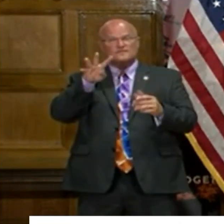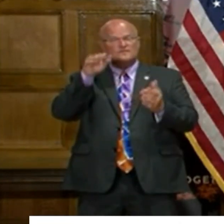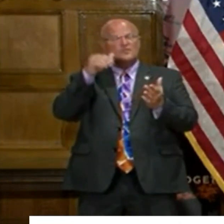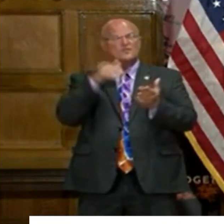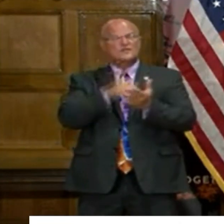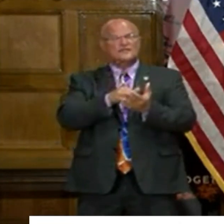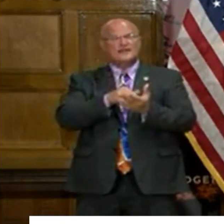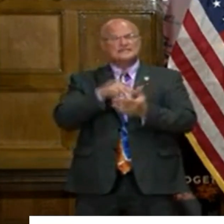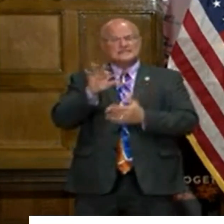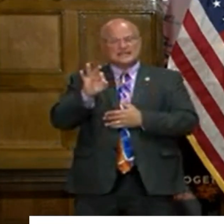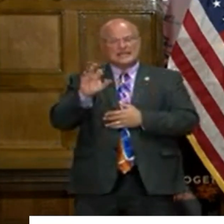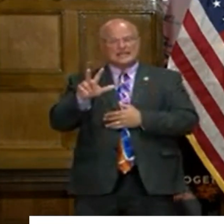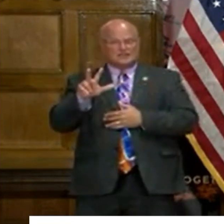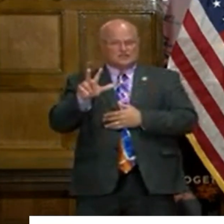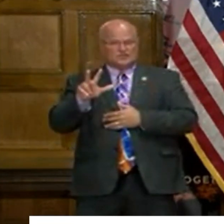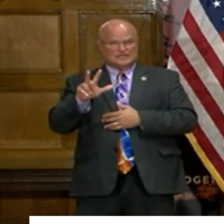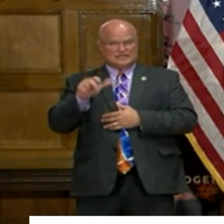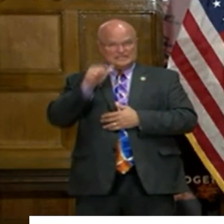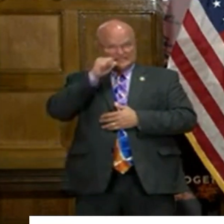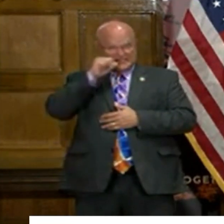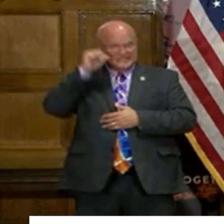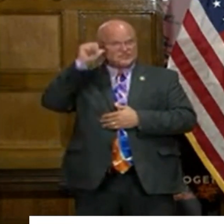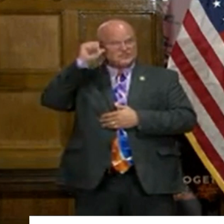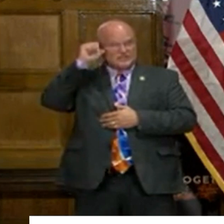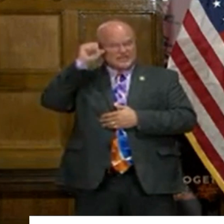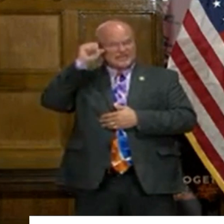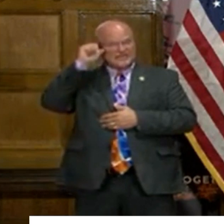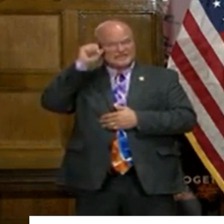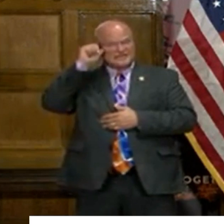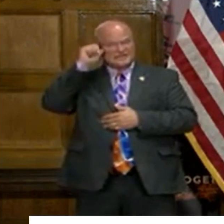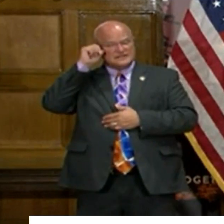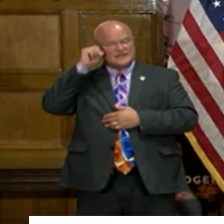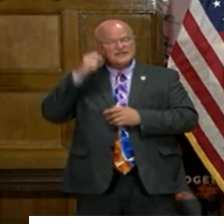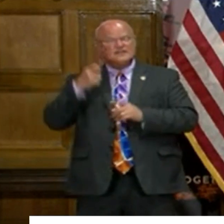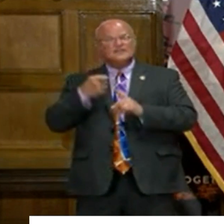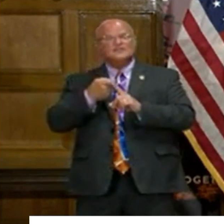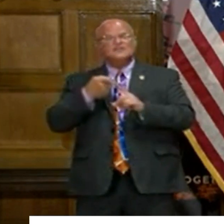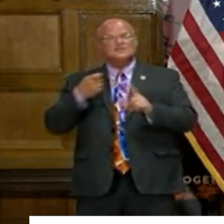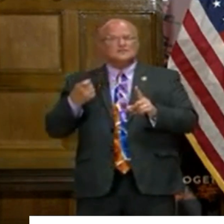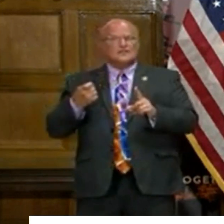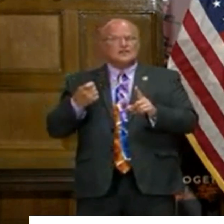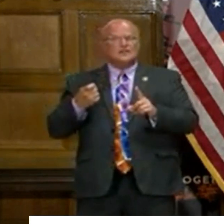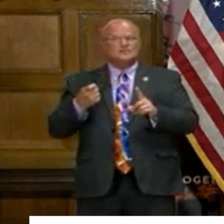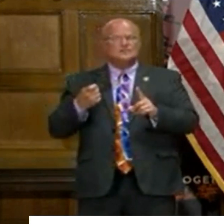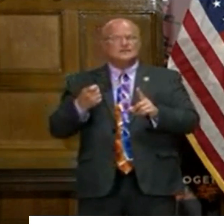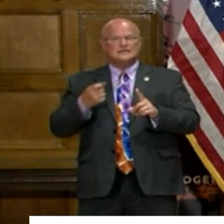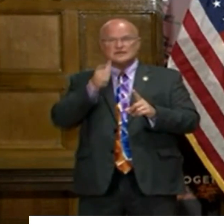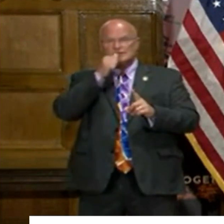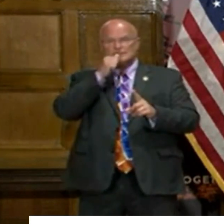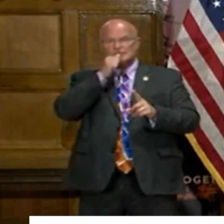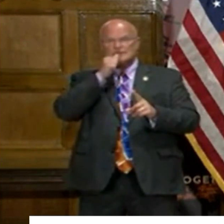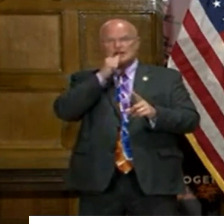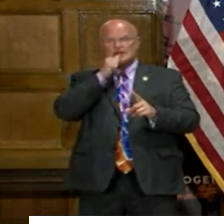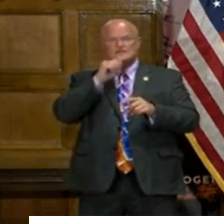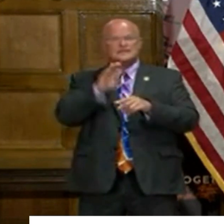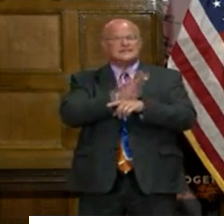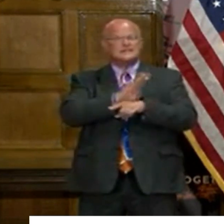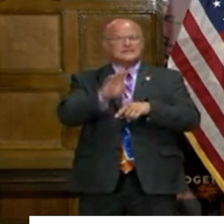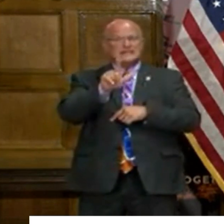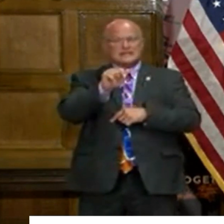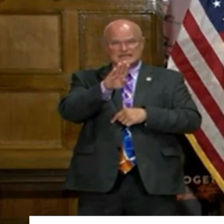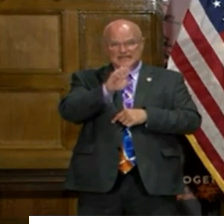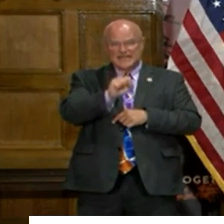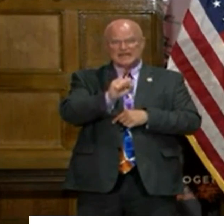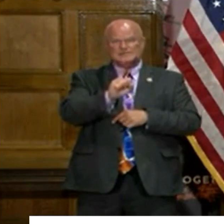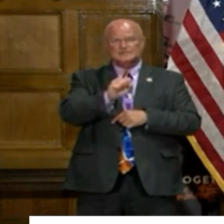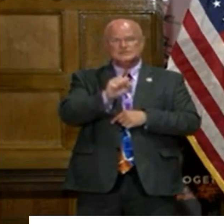4,093 specimens yesterday. The contributions by private and commercial